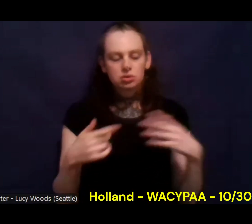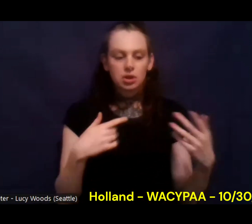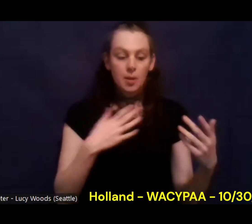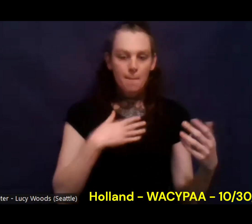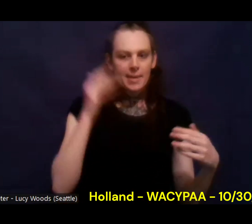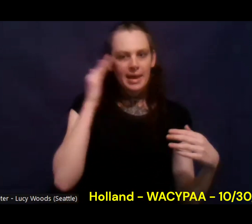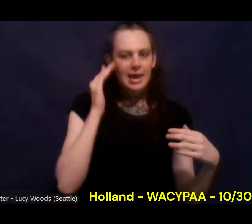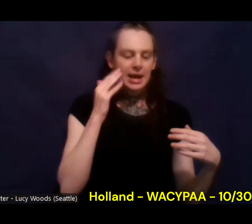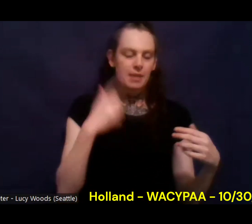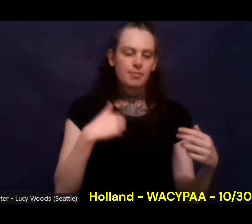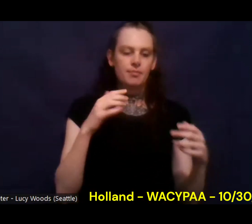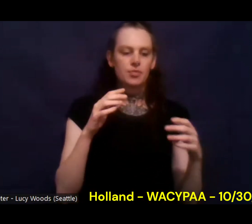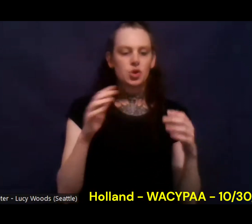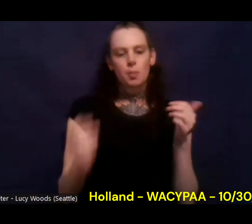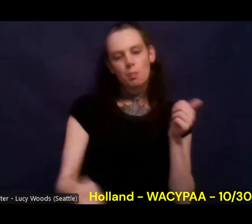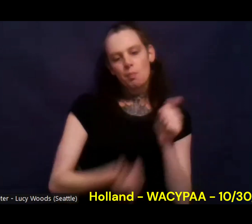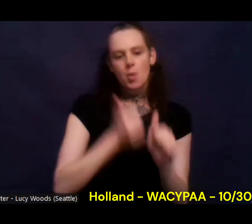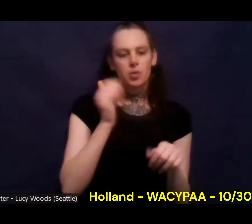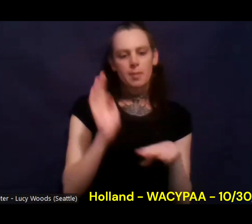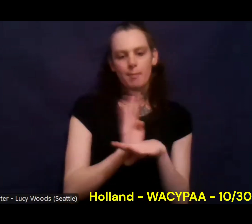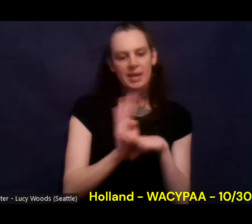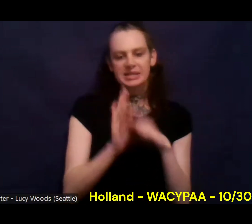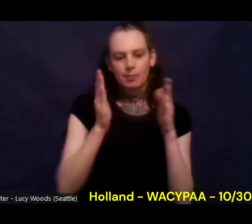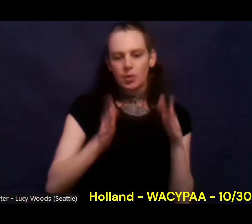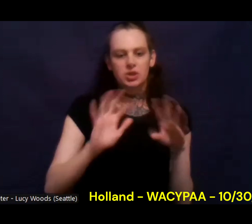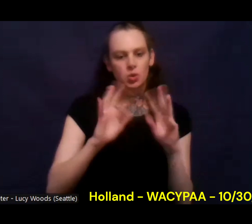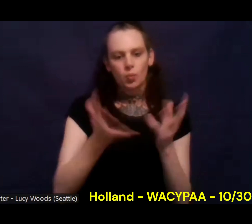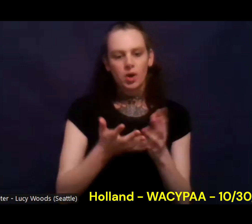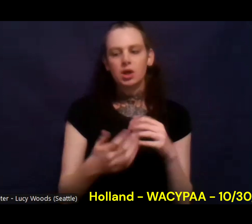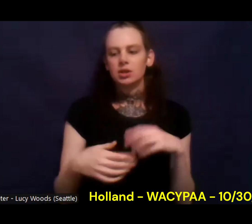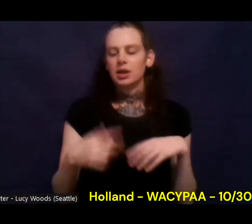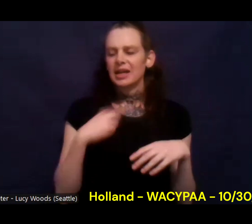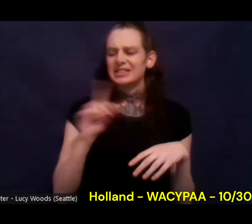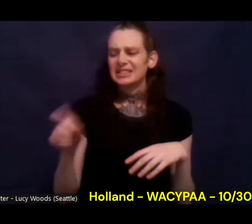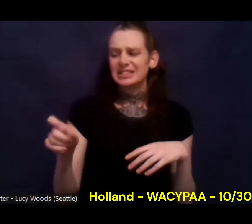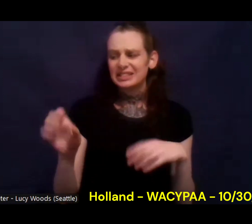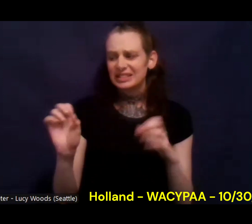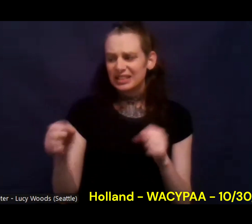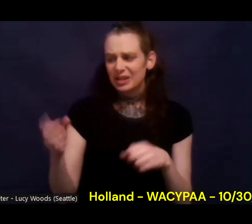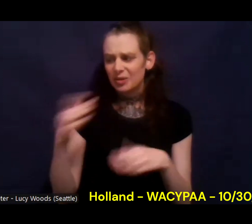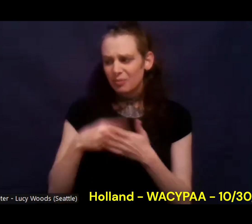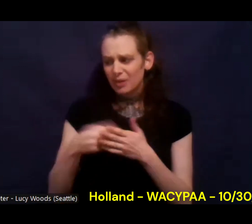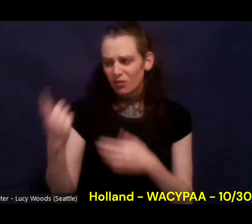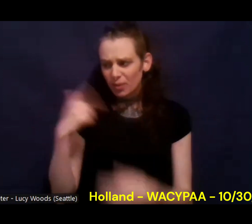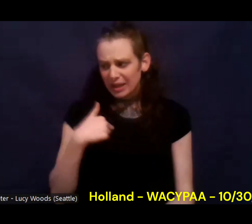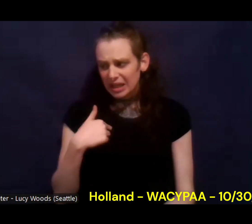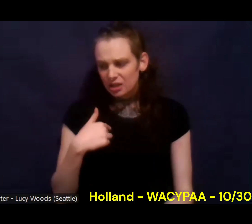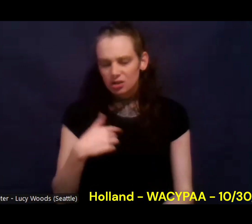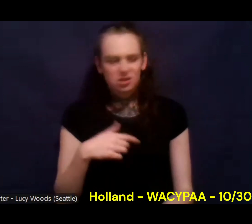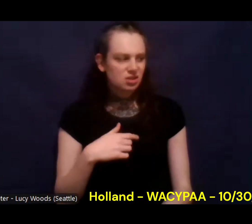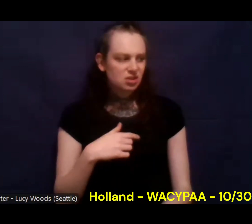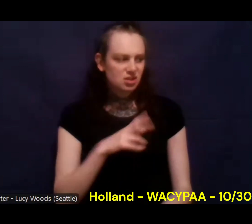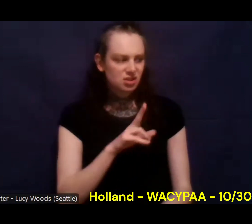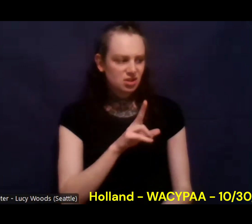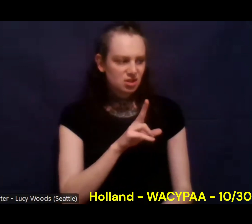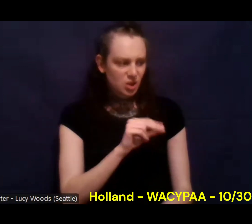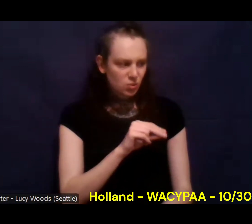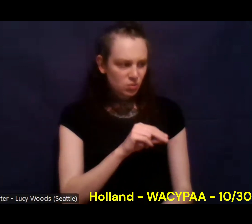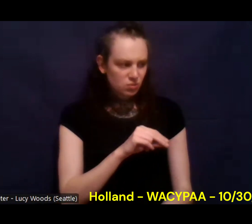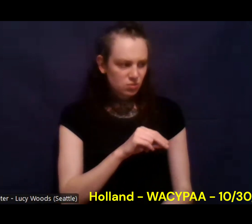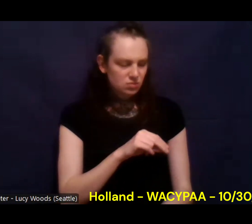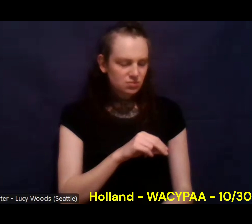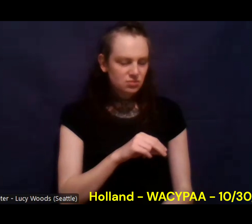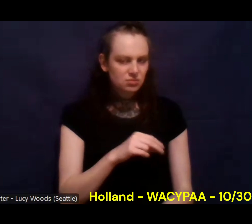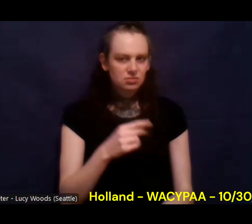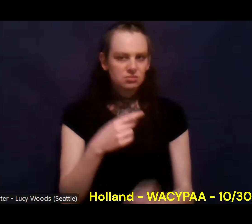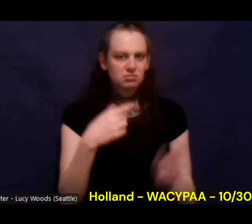who's ever existed. So I was like, "Oh, can you like get it for me?" And he went, "No," with no explanation.